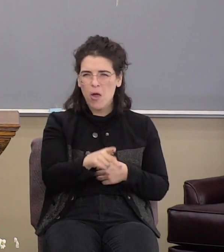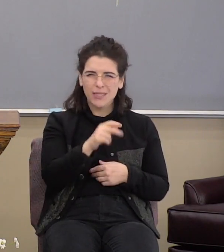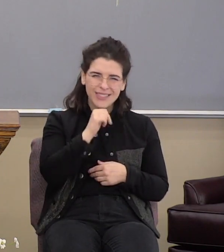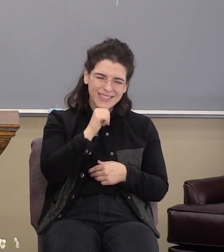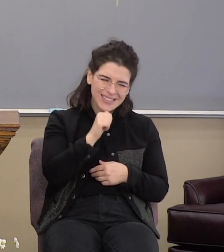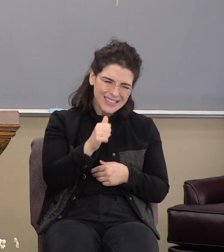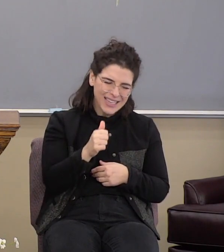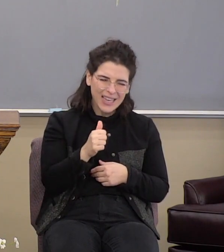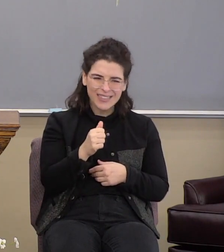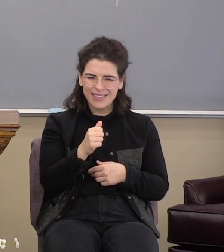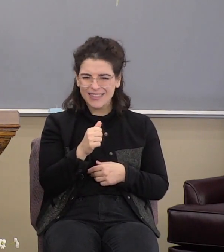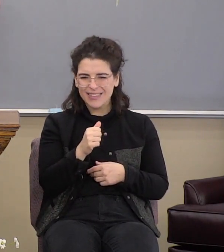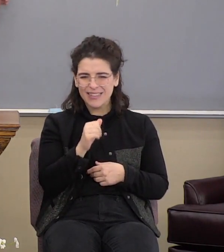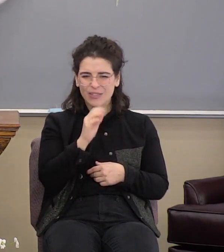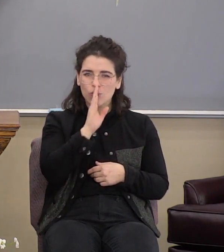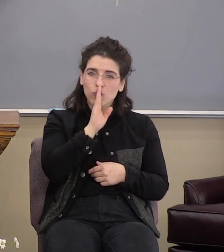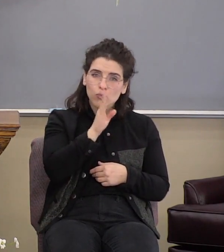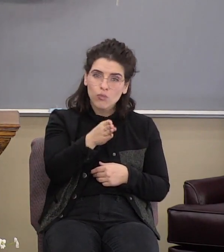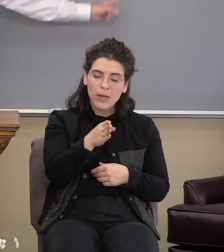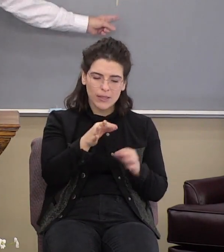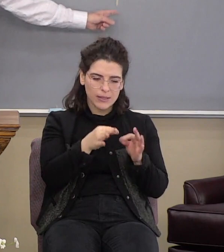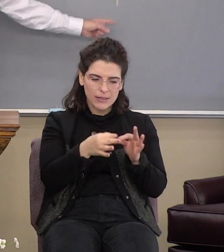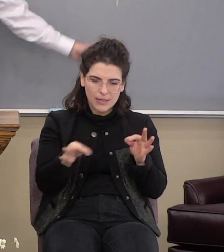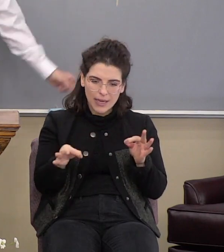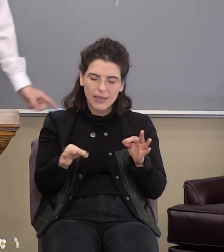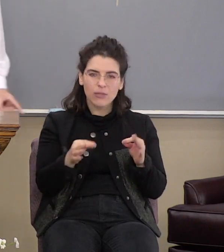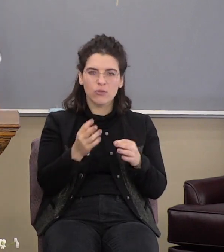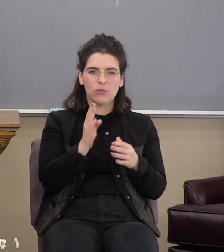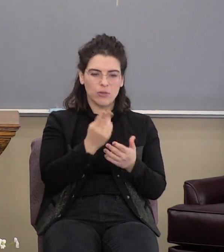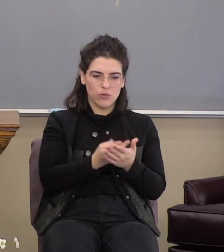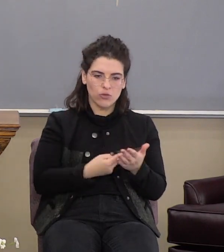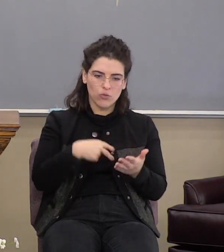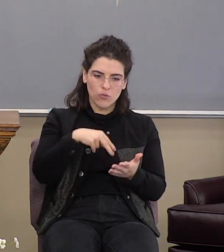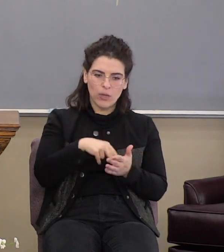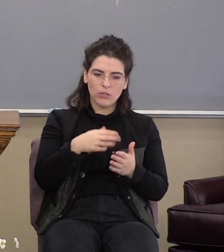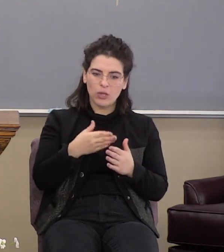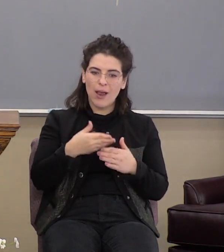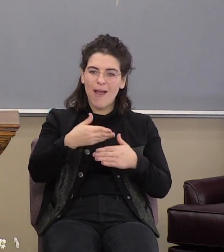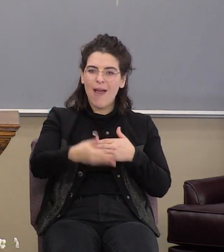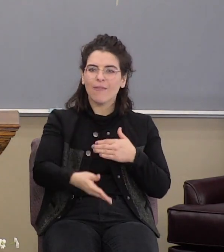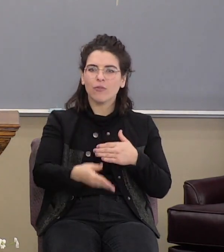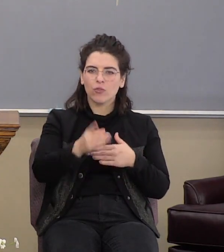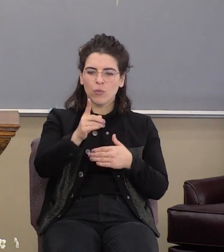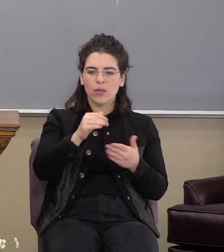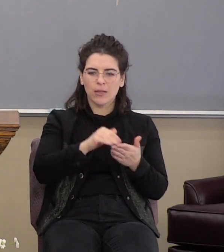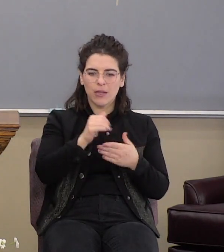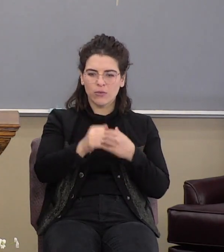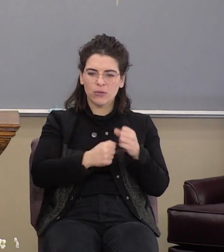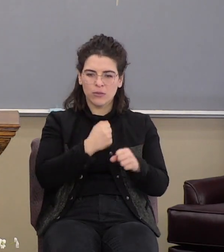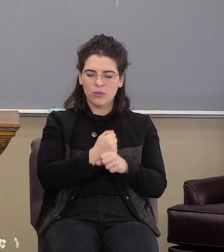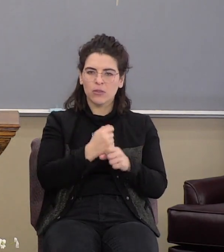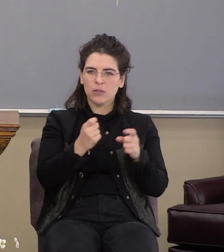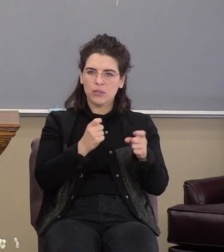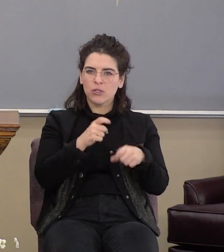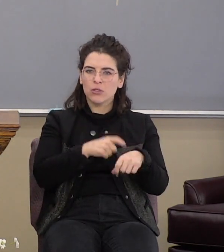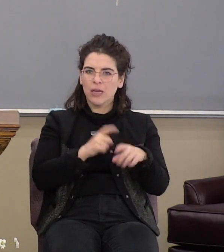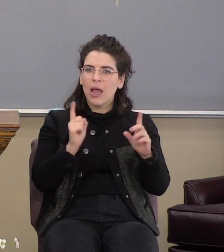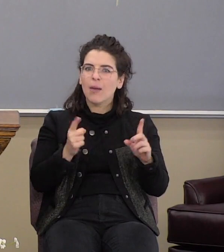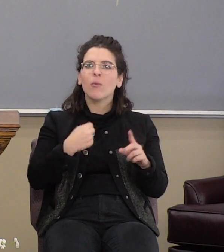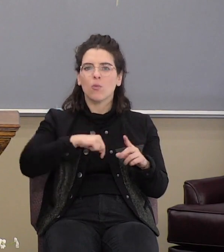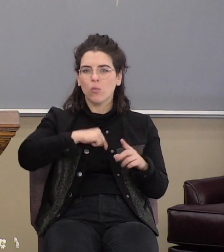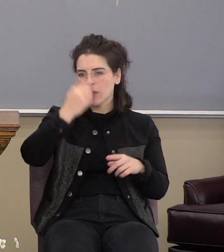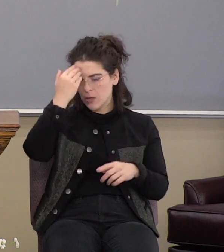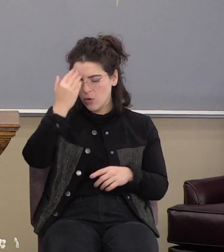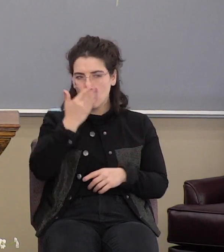explicitly state there's this resurrection after the thousand-year millennial period of time, we know that he